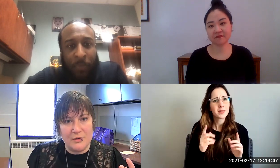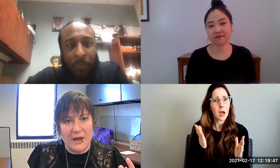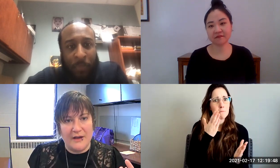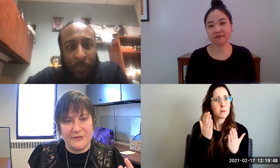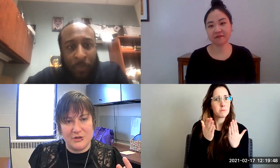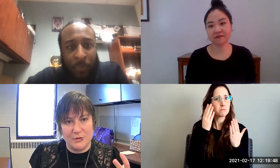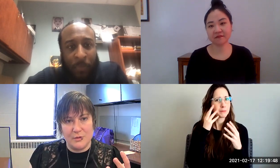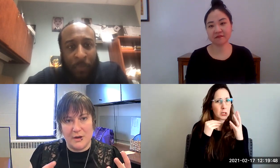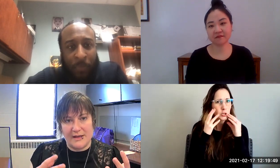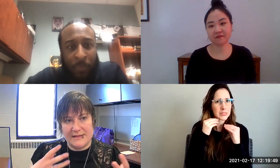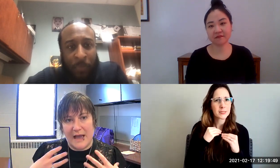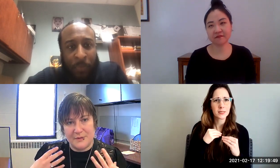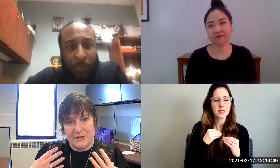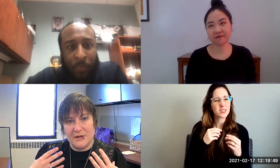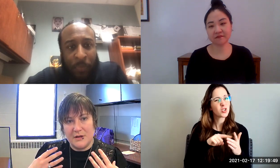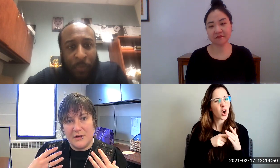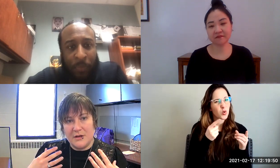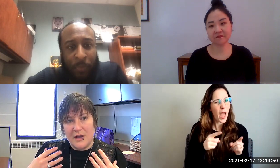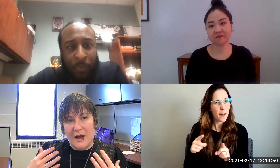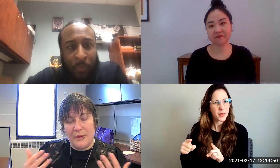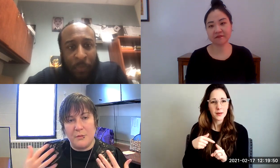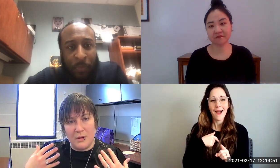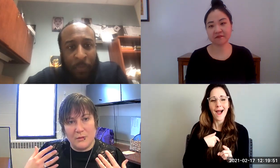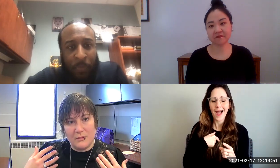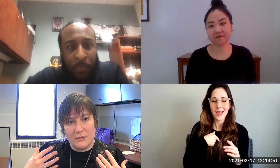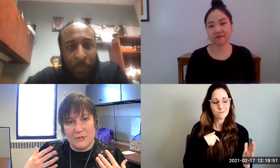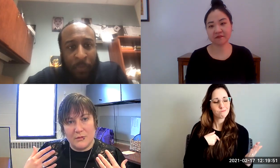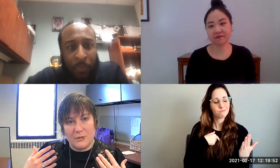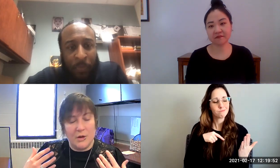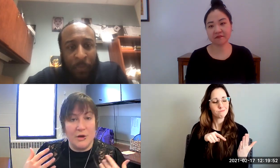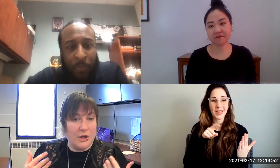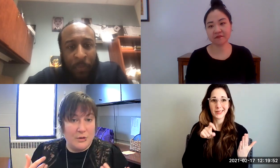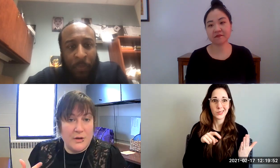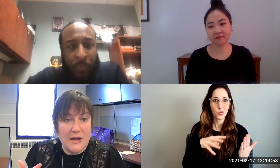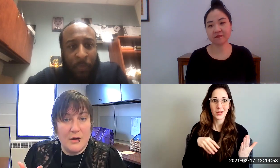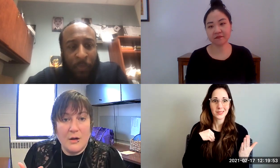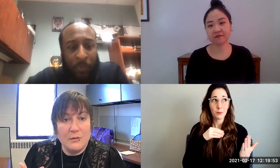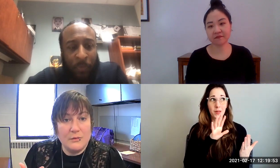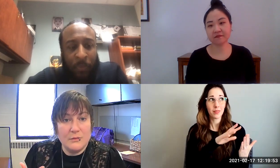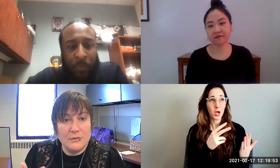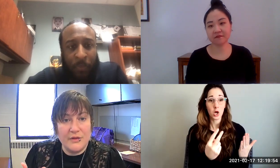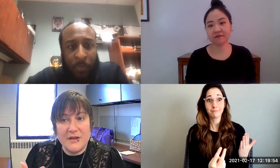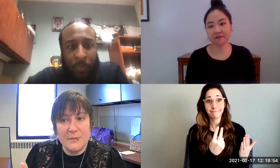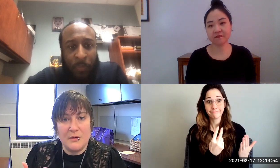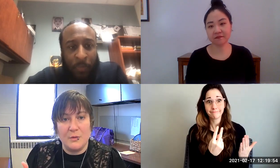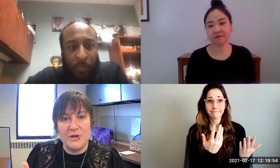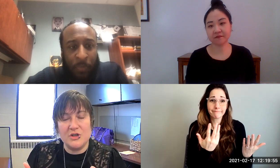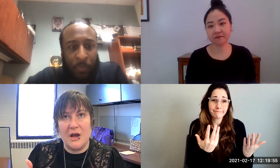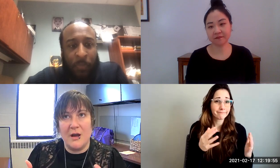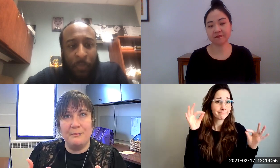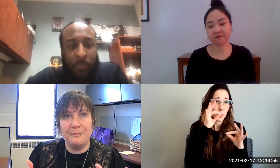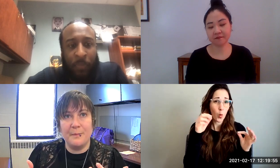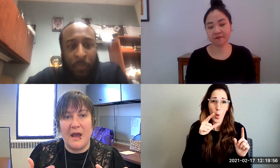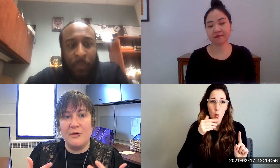where you have to accept how people will look at you and not know the things about you,